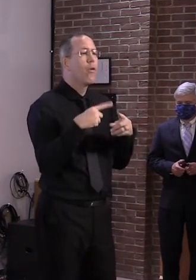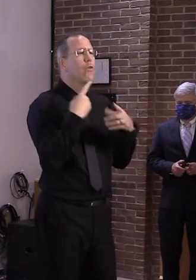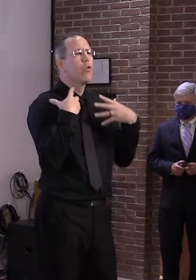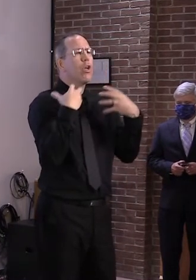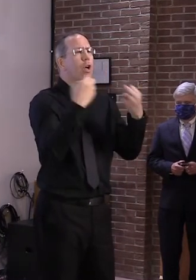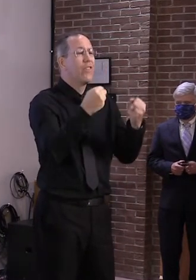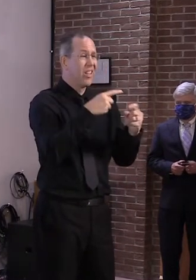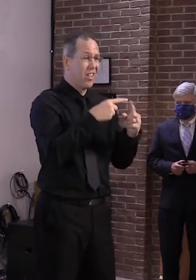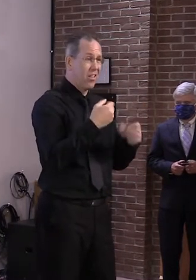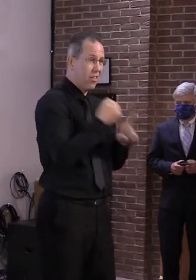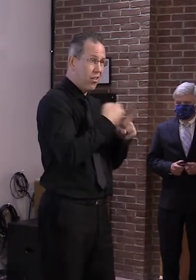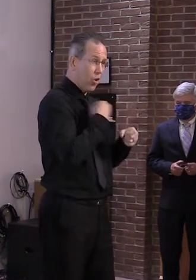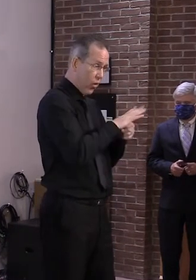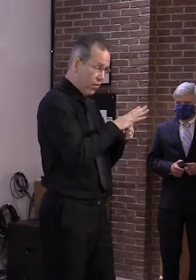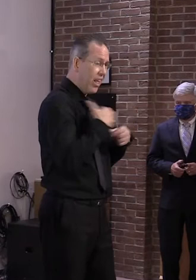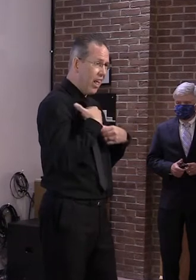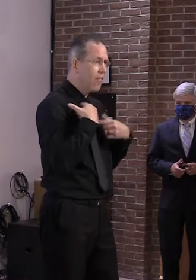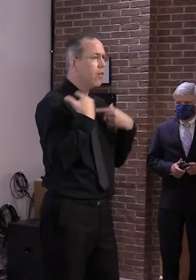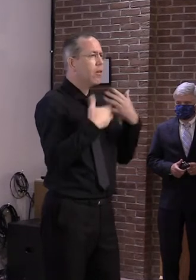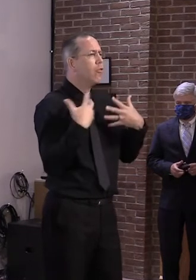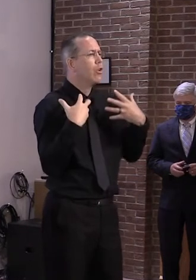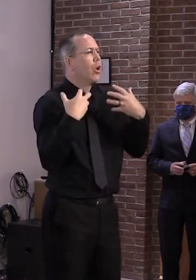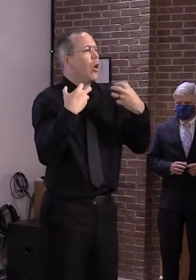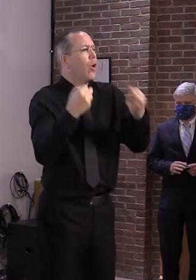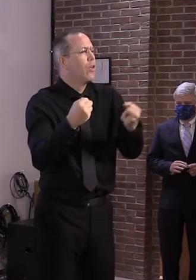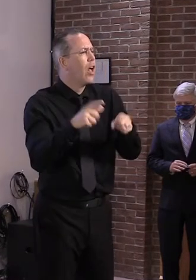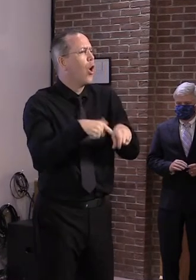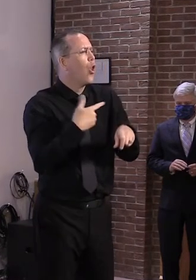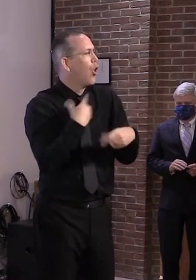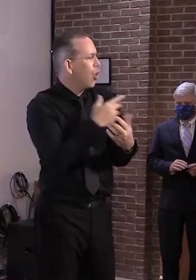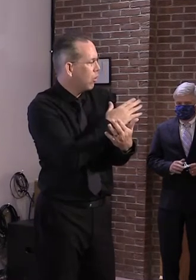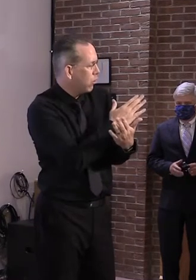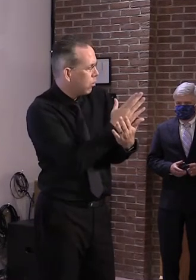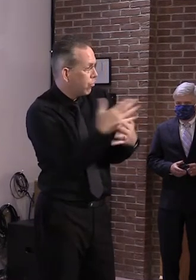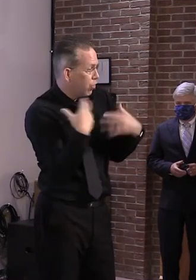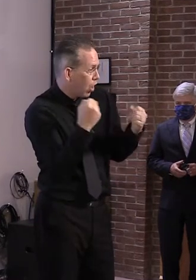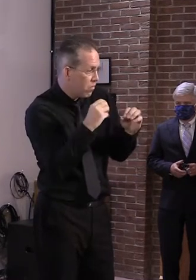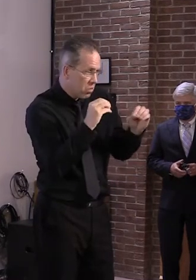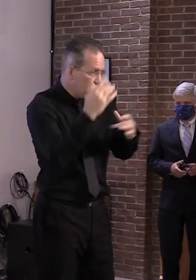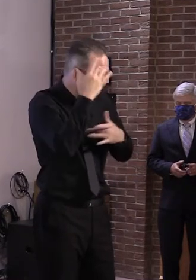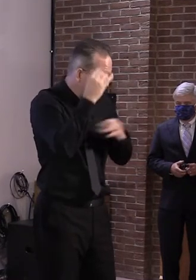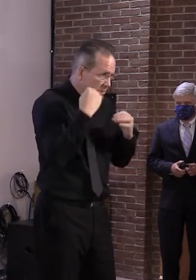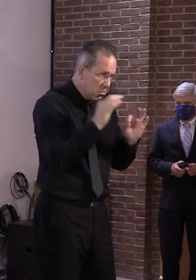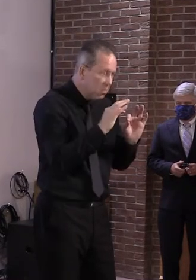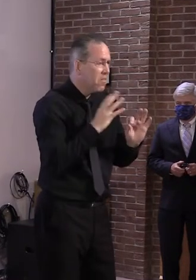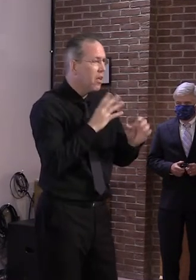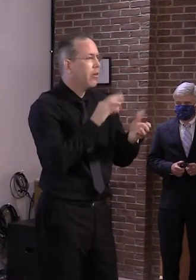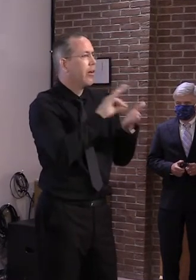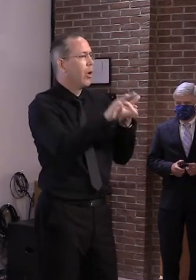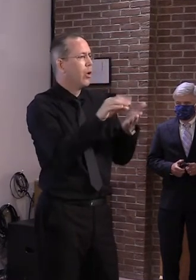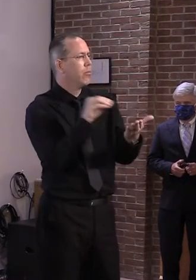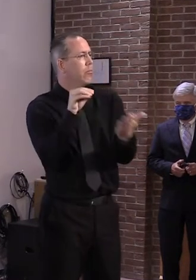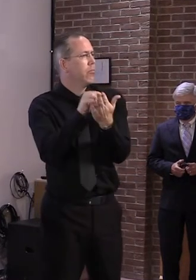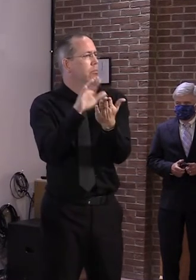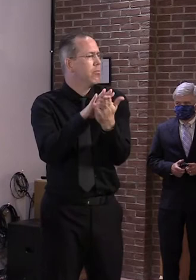up, do you know how people are being presumptively cleared or recovered?